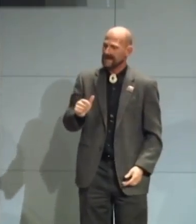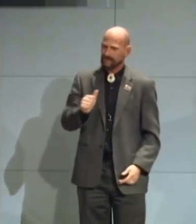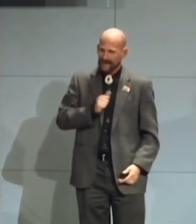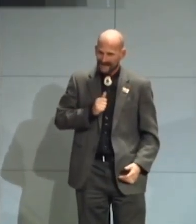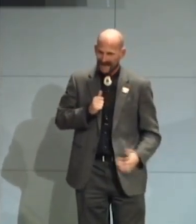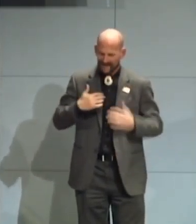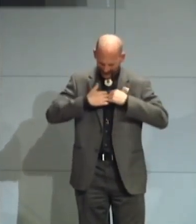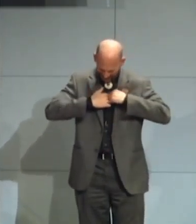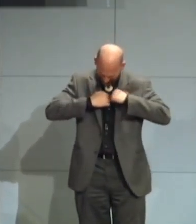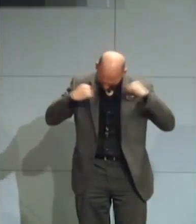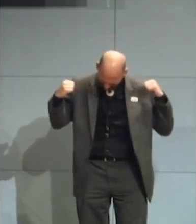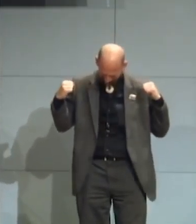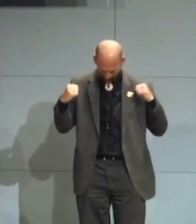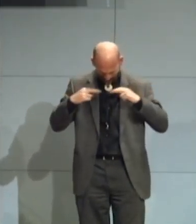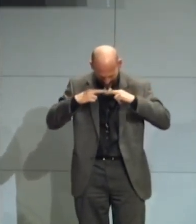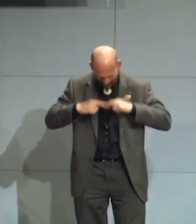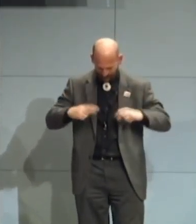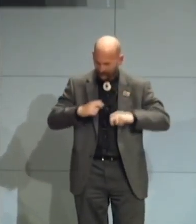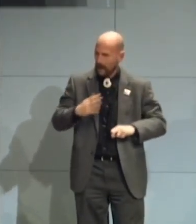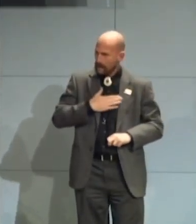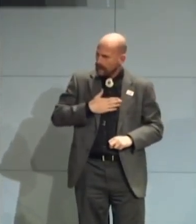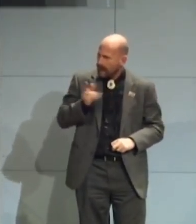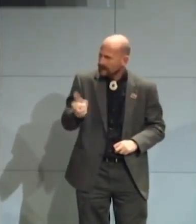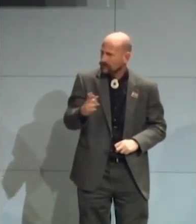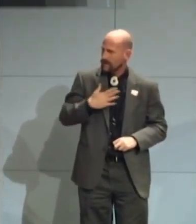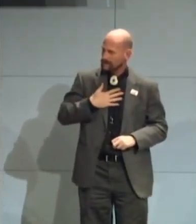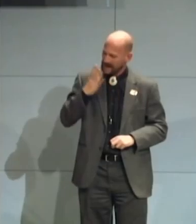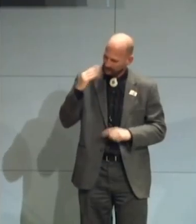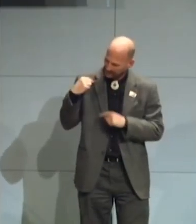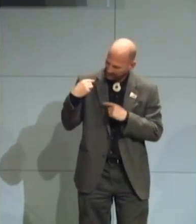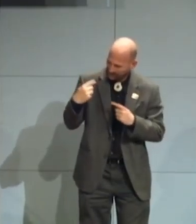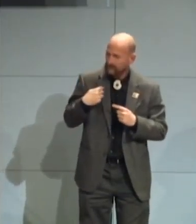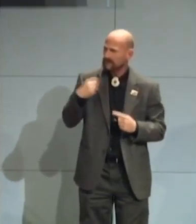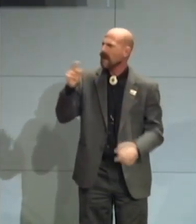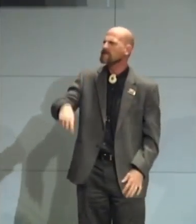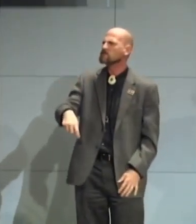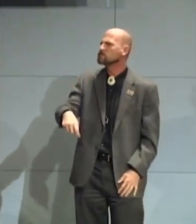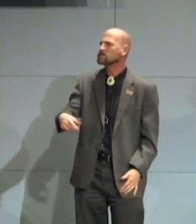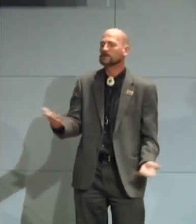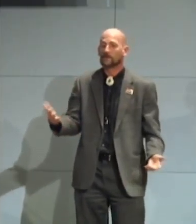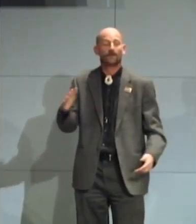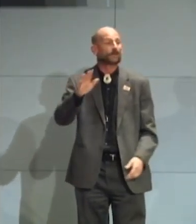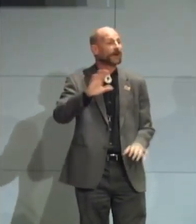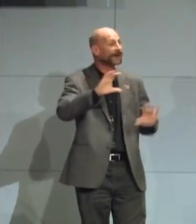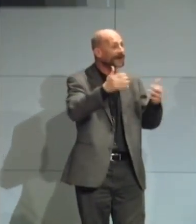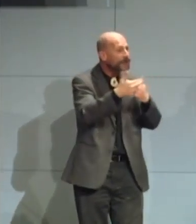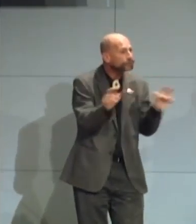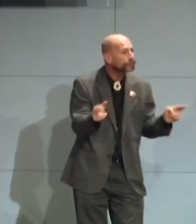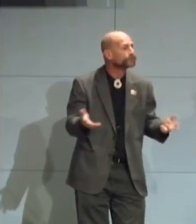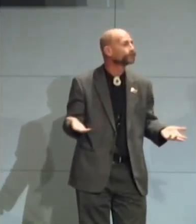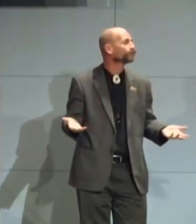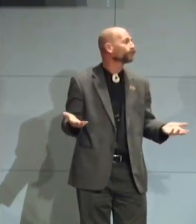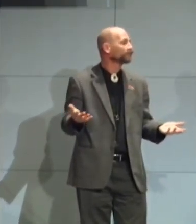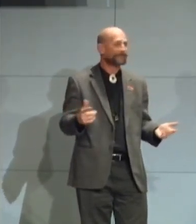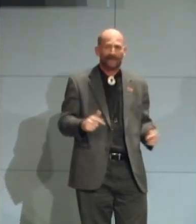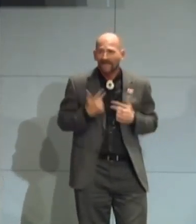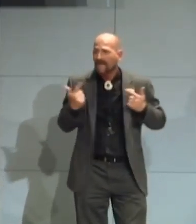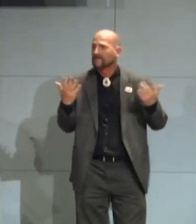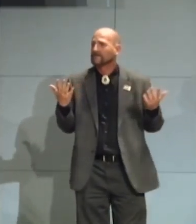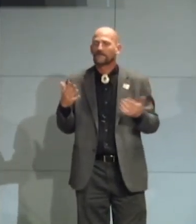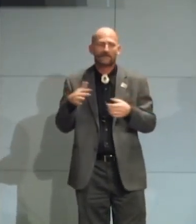so the important thing about your question to me is that the fact that I have not had to know